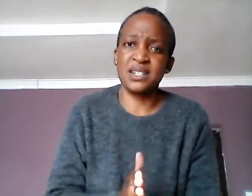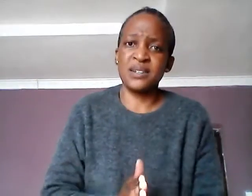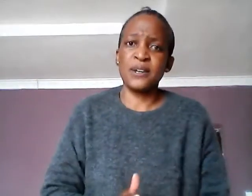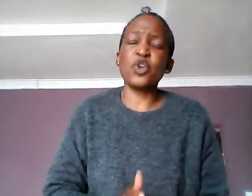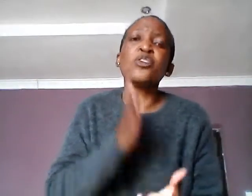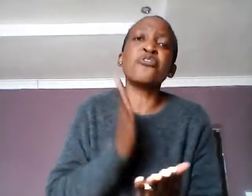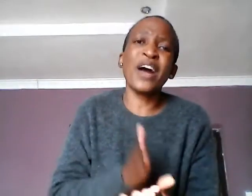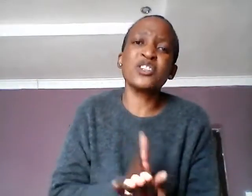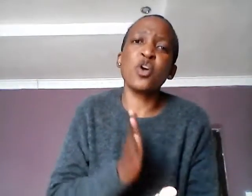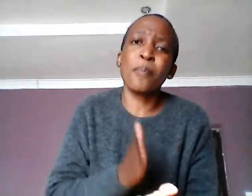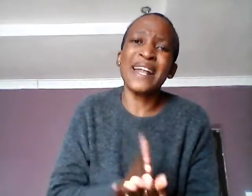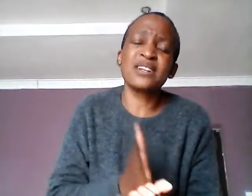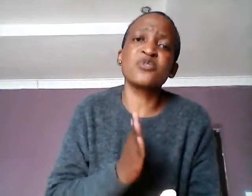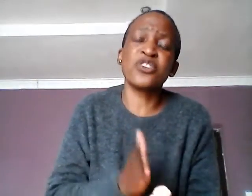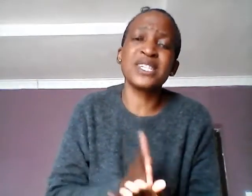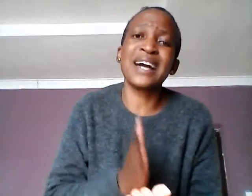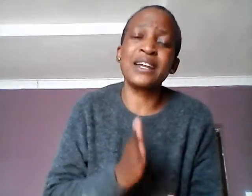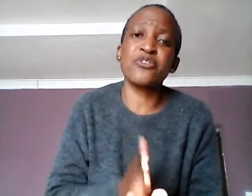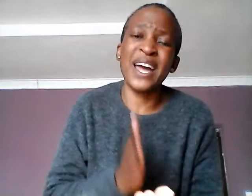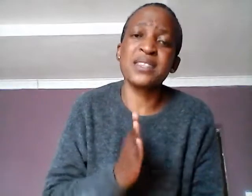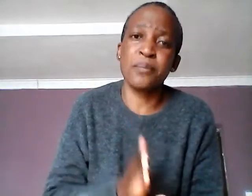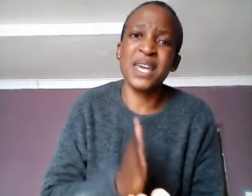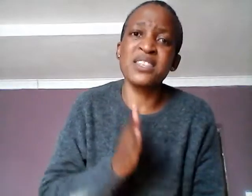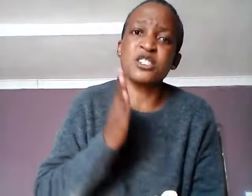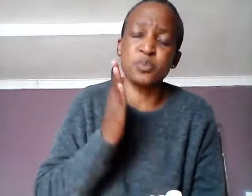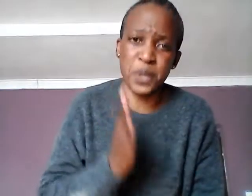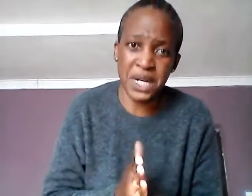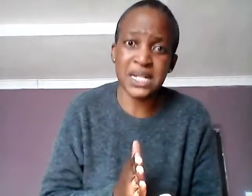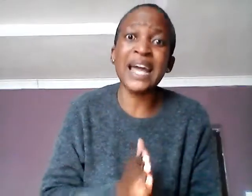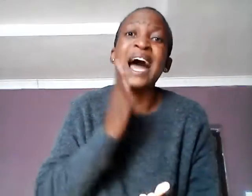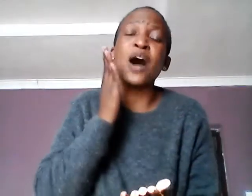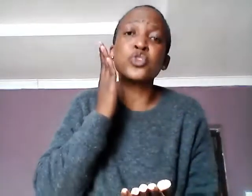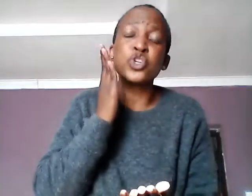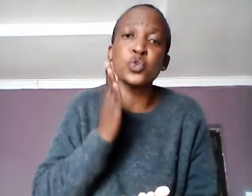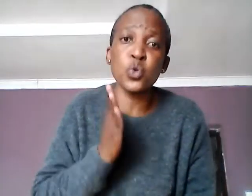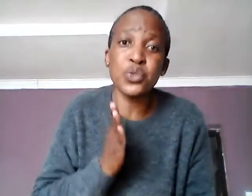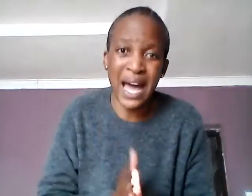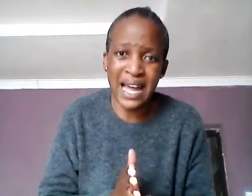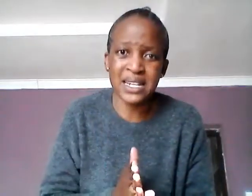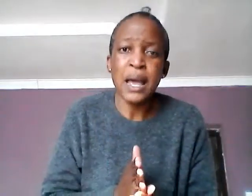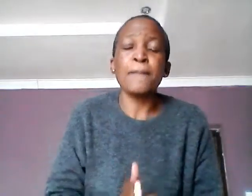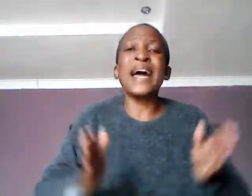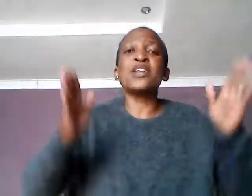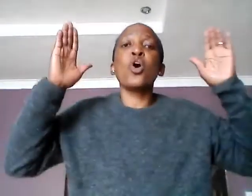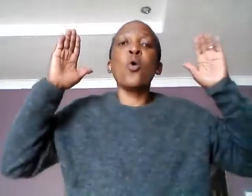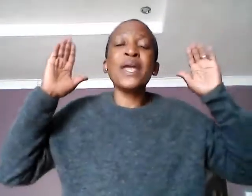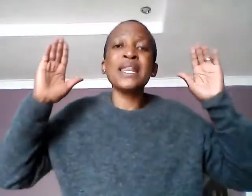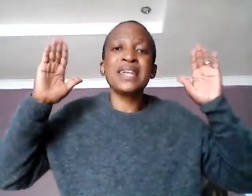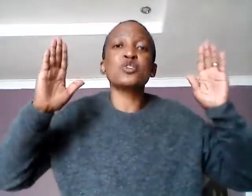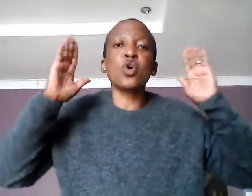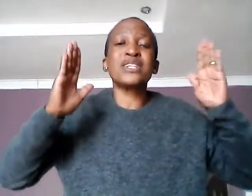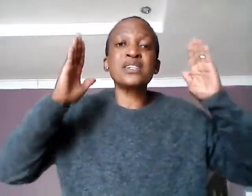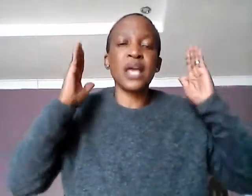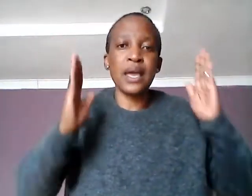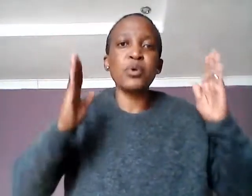Don't fight your battles physically. Fight them in the spirit. And how do you do that? By knowing that God is able to